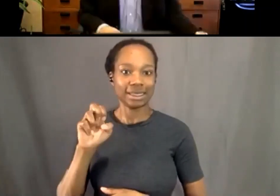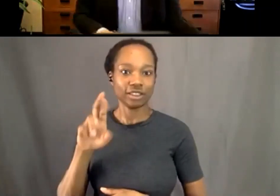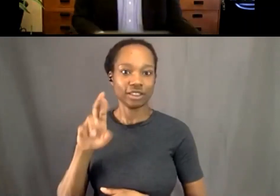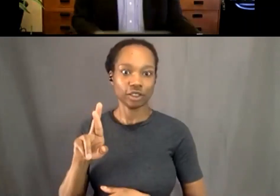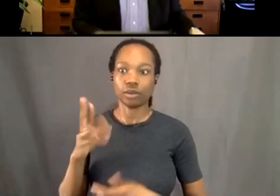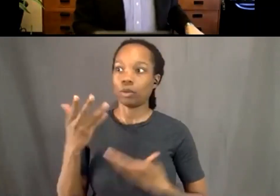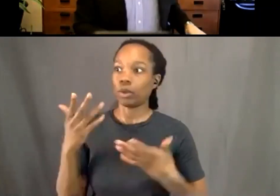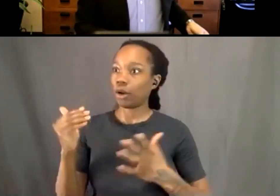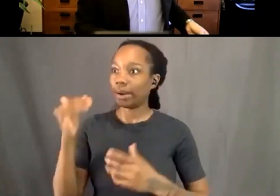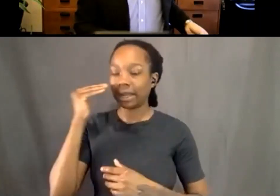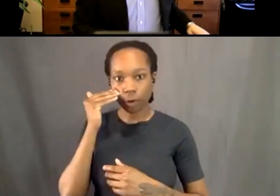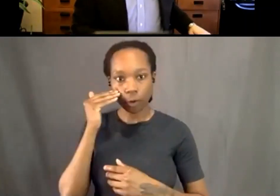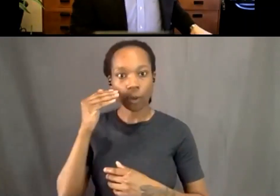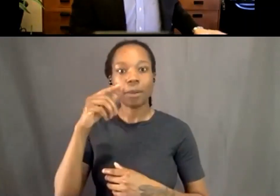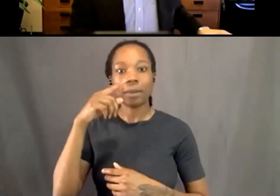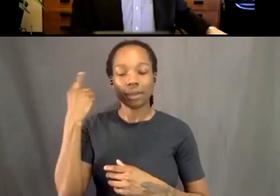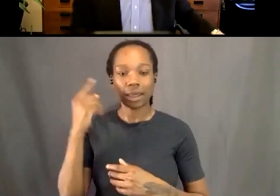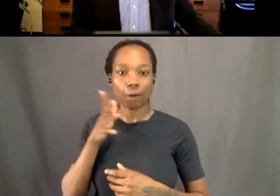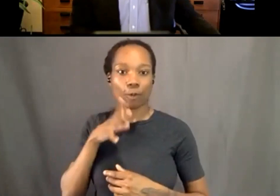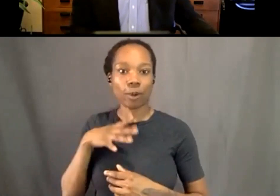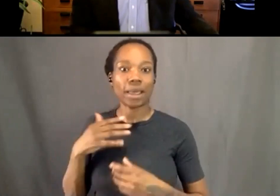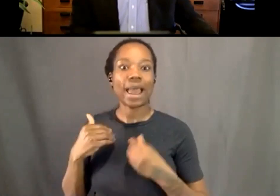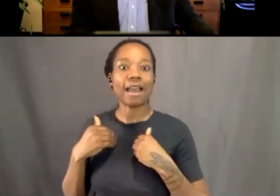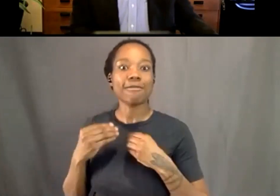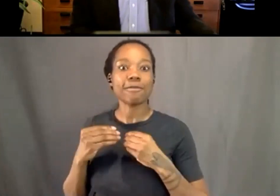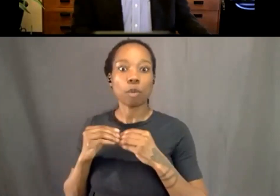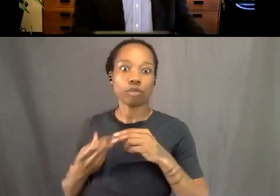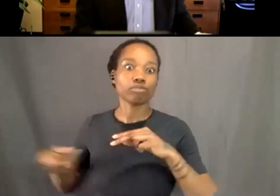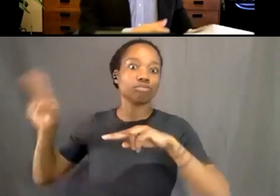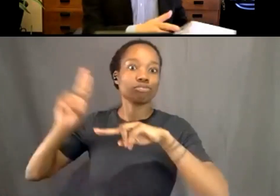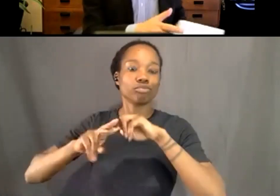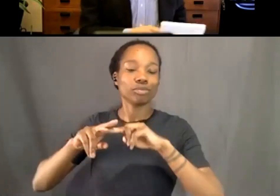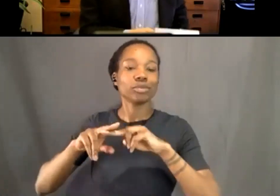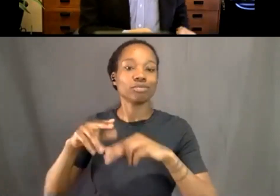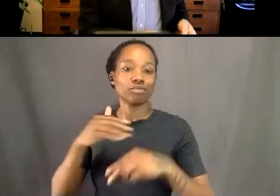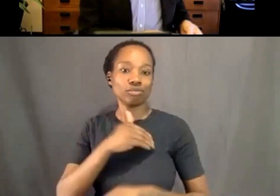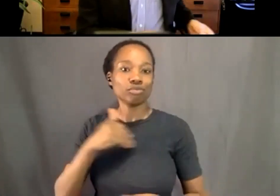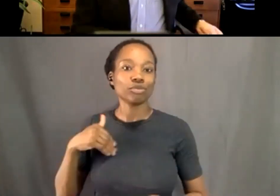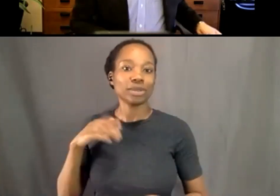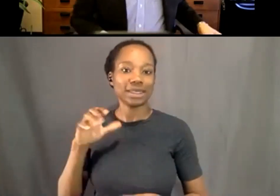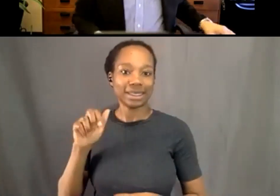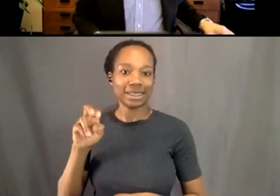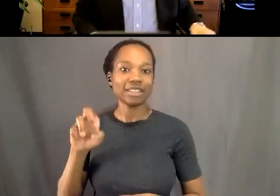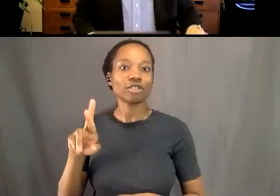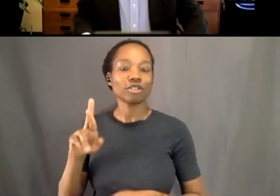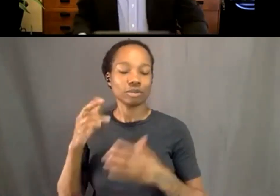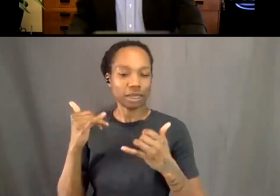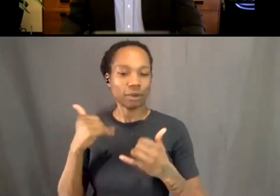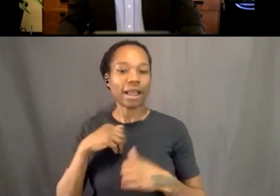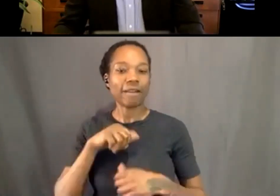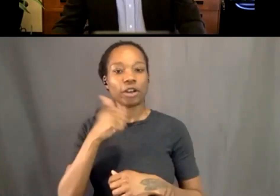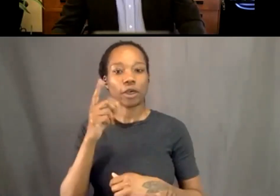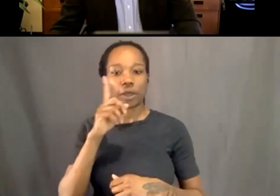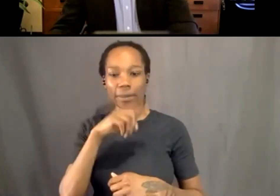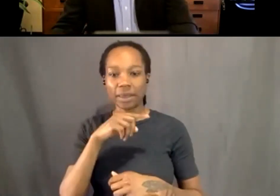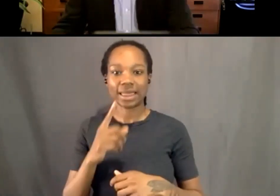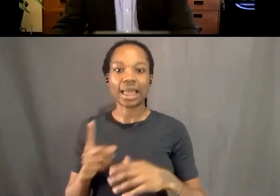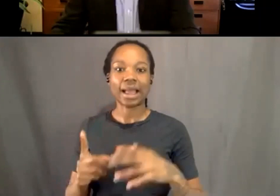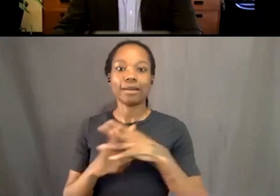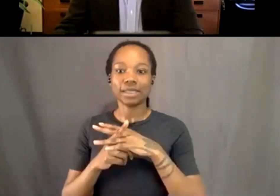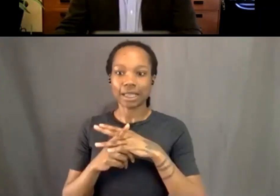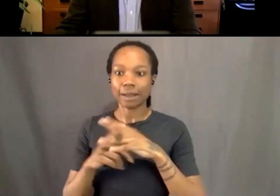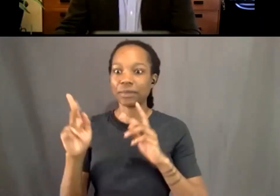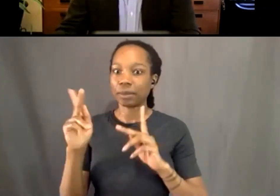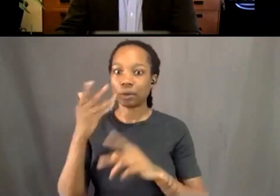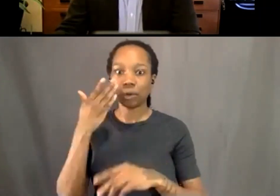in Black women. And so it boils down to, here we got another myth that's come up that people don't understand, that really it's not,